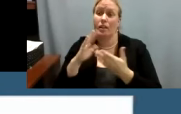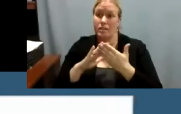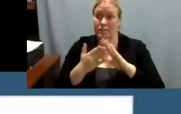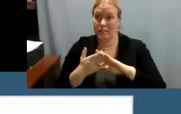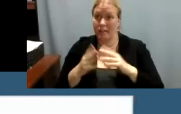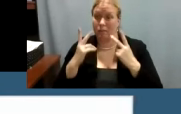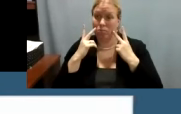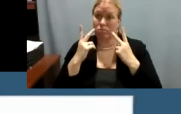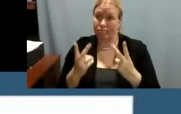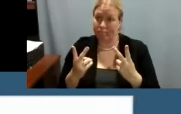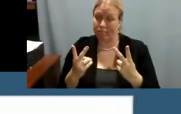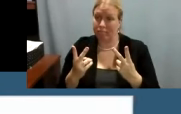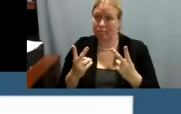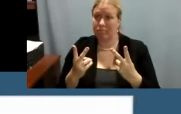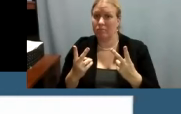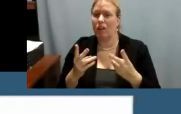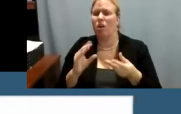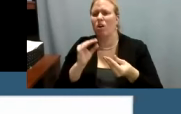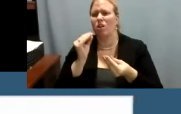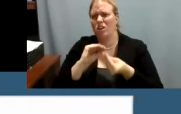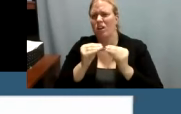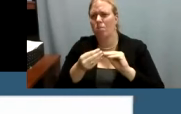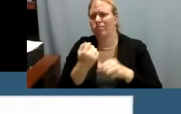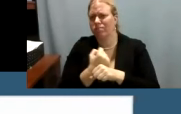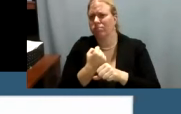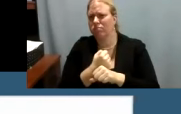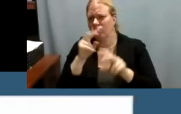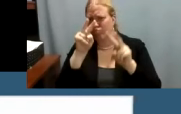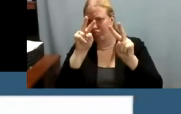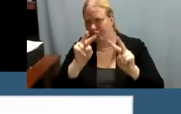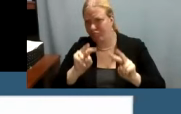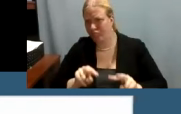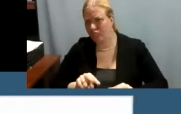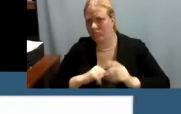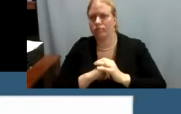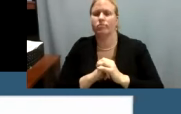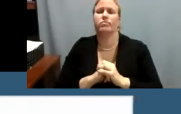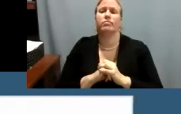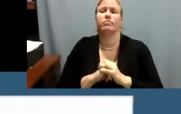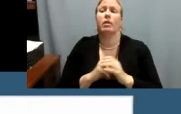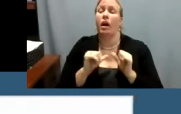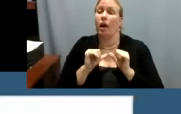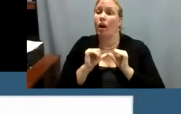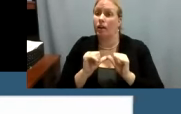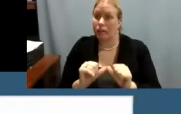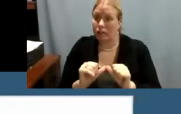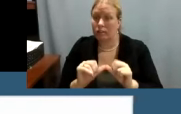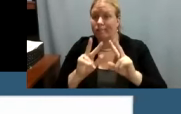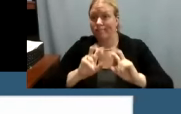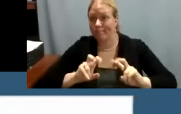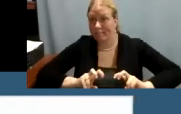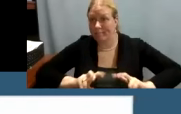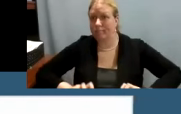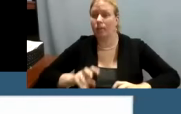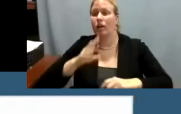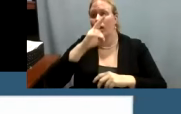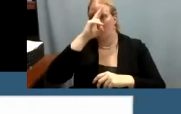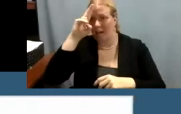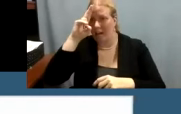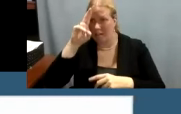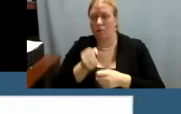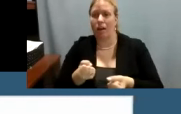are looking at um those data metrics one of the other things that we are continuously assessing and monitoring closely are the hospitalization